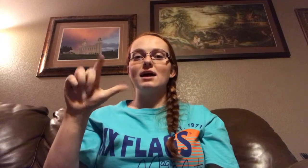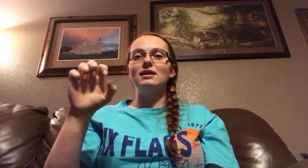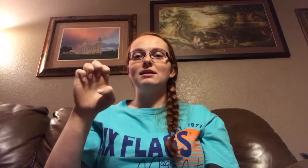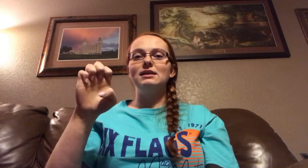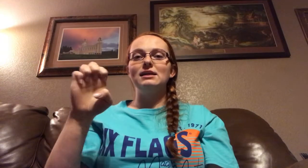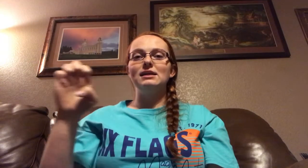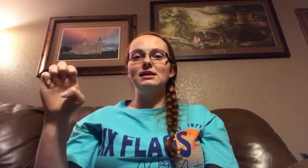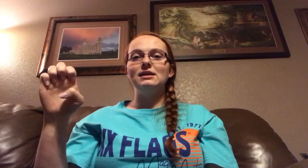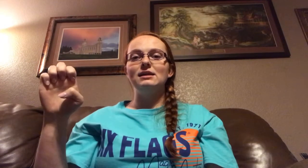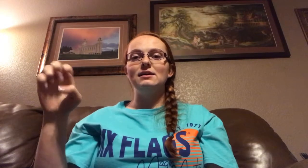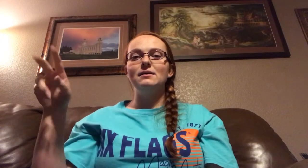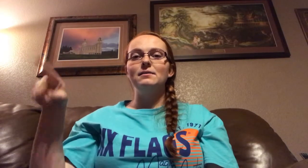SLEP.